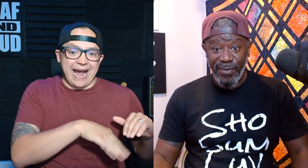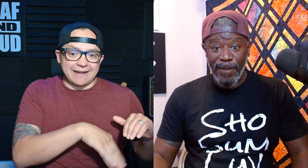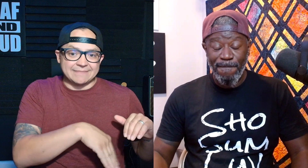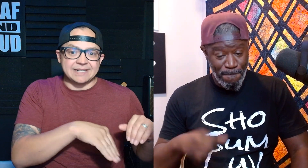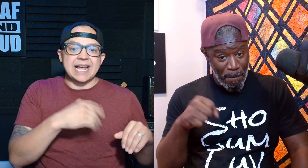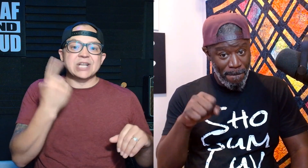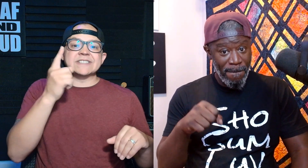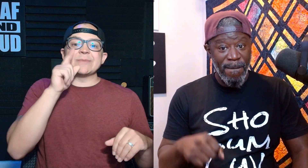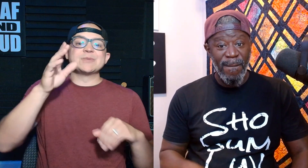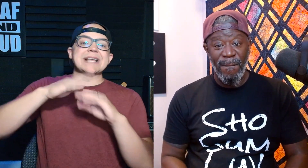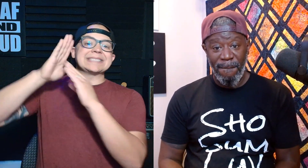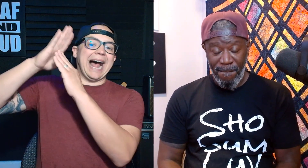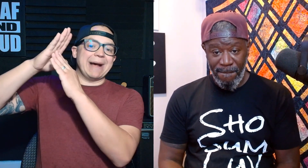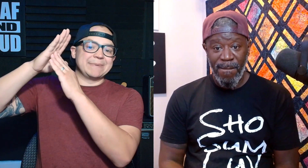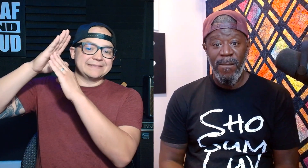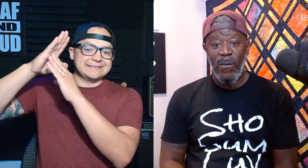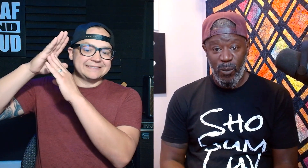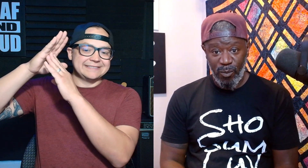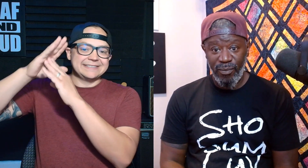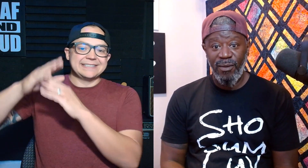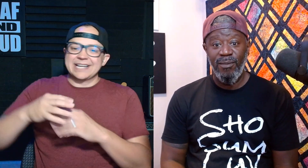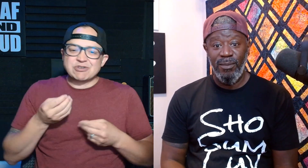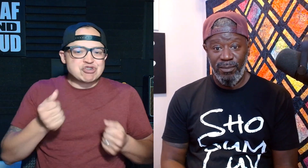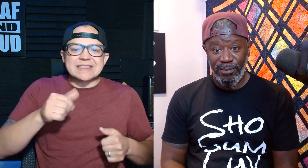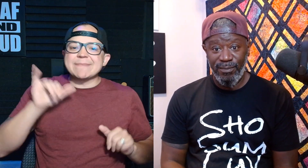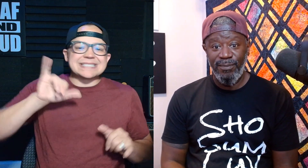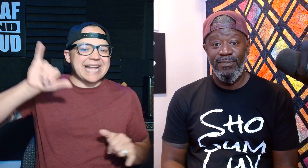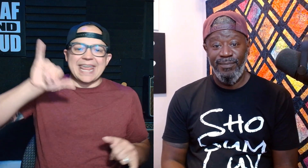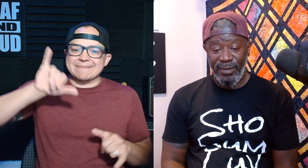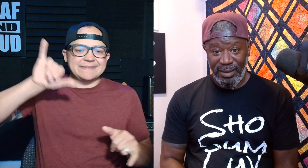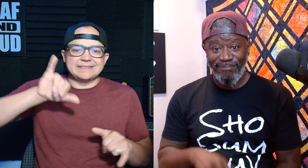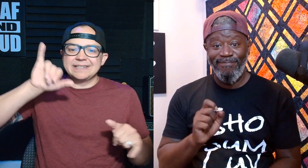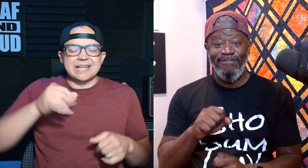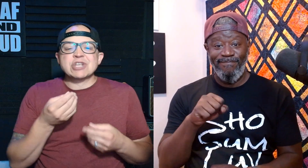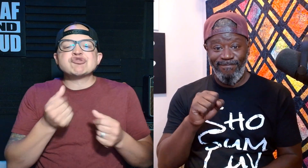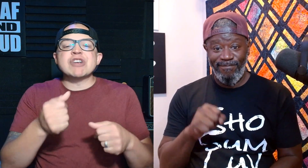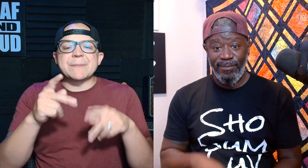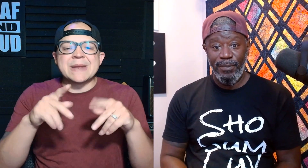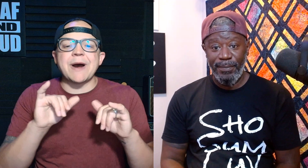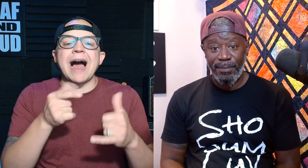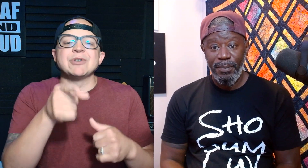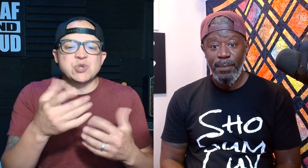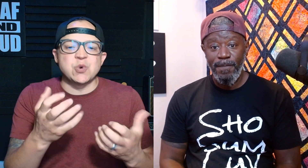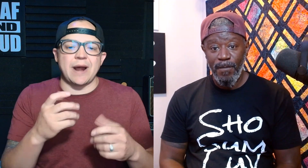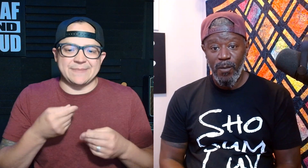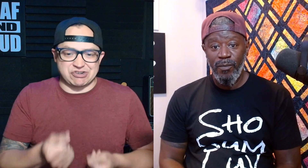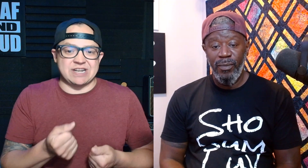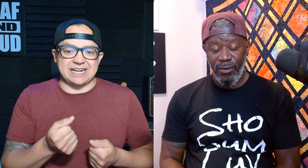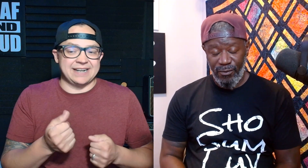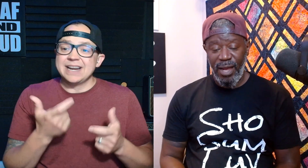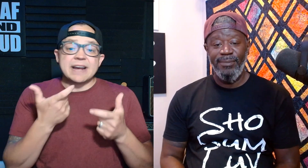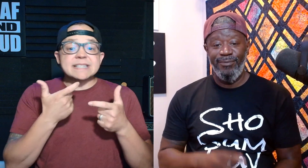at the bottom, you have someone who's at the top. You treat them the same. You treat people how you want